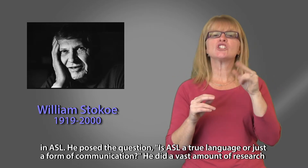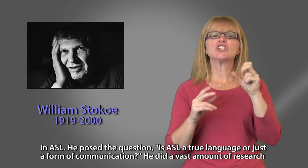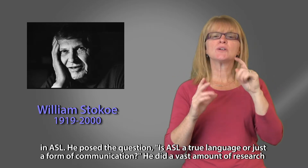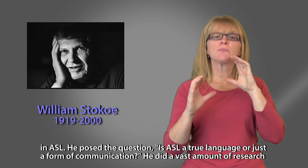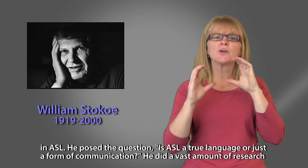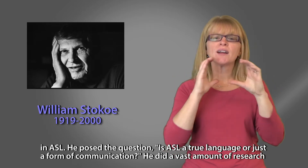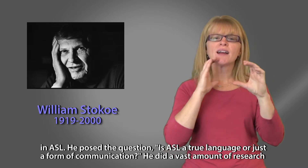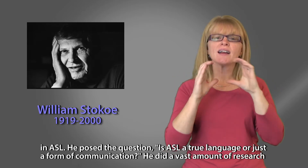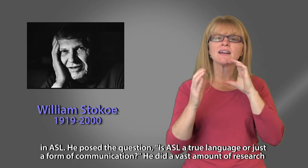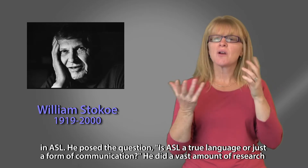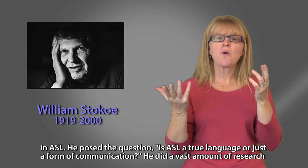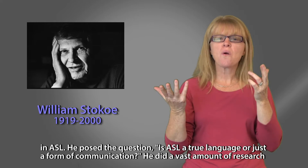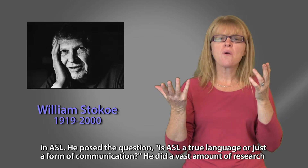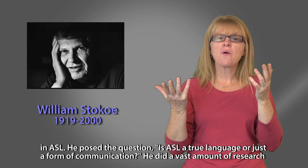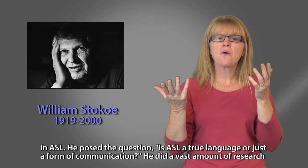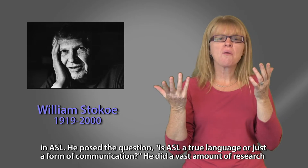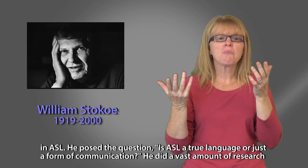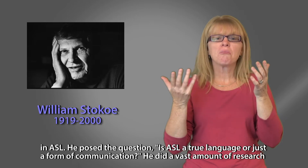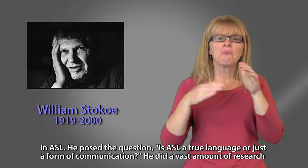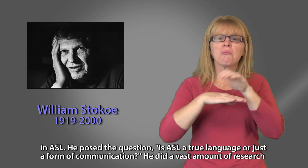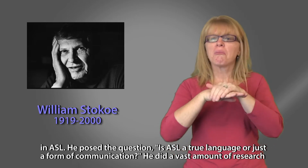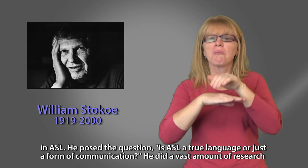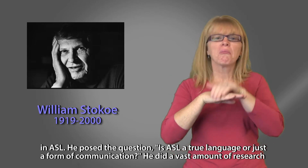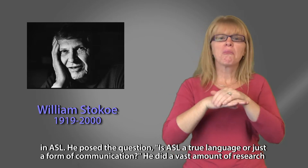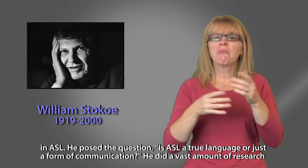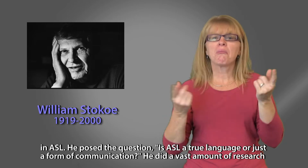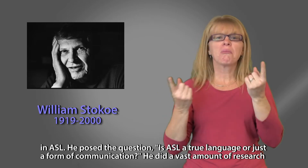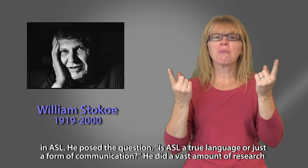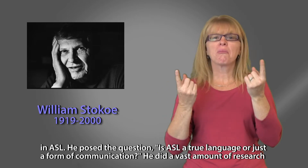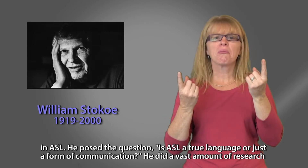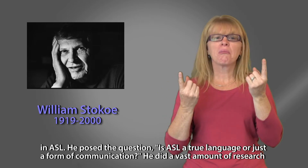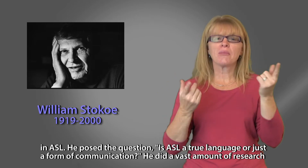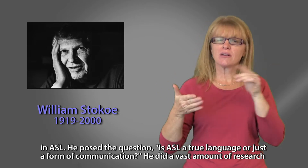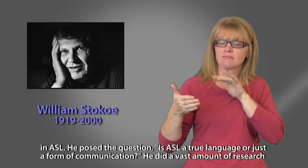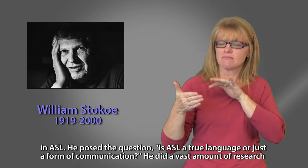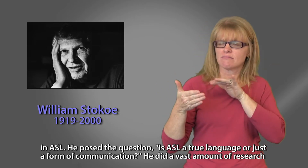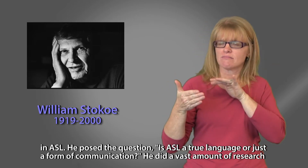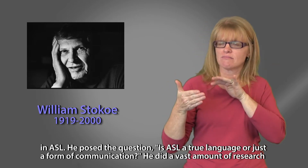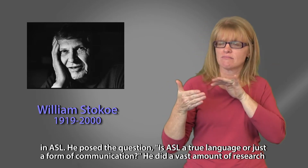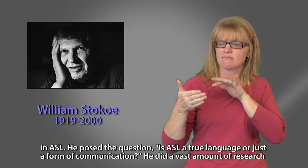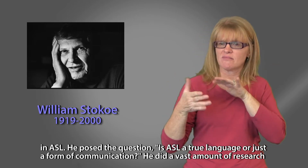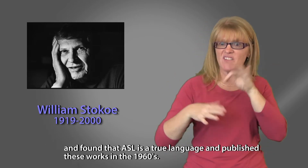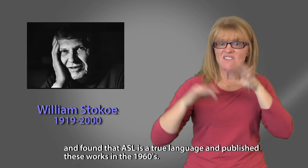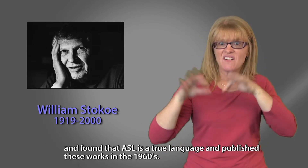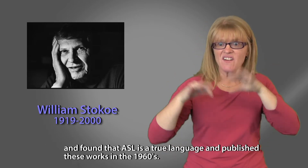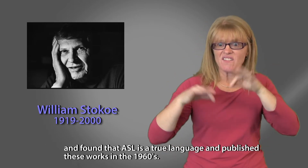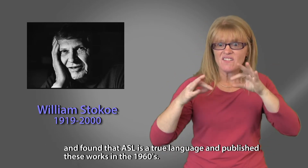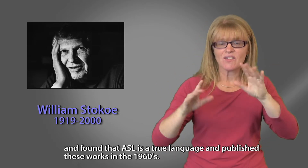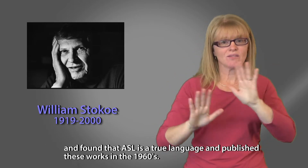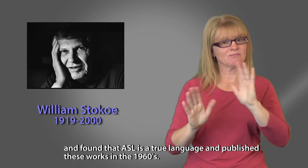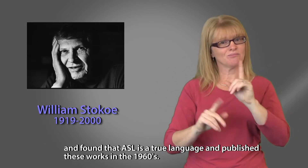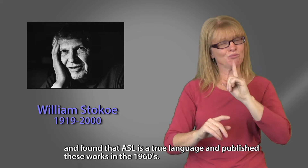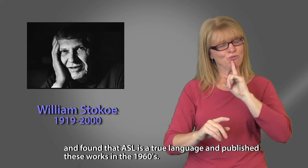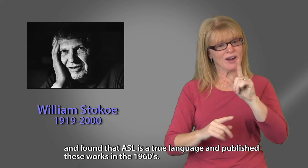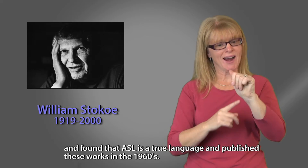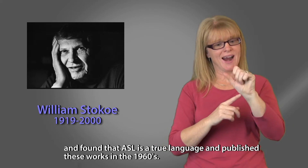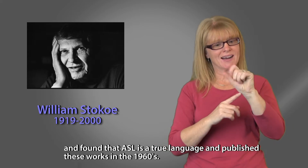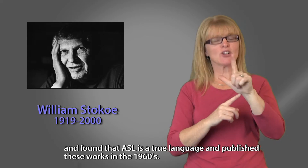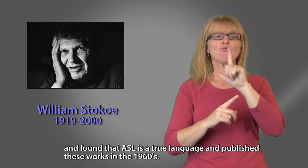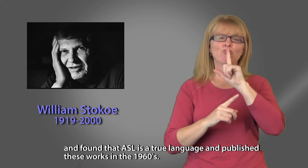is ASL a true language or just a form of communication? He did a vast amount of research and found that ASL is a true